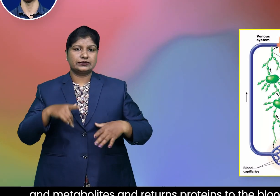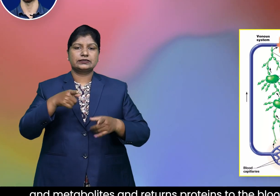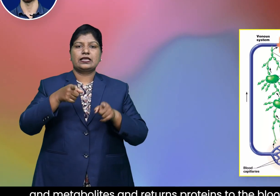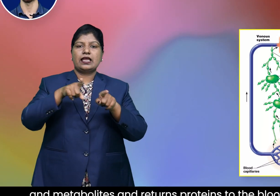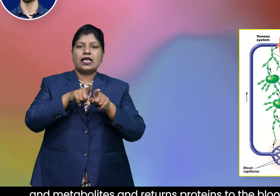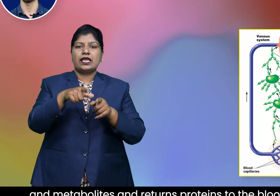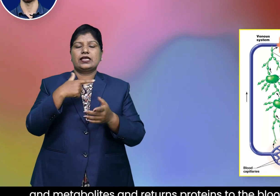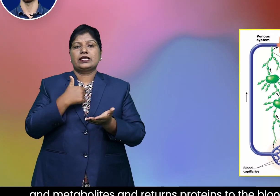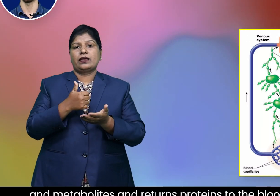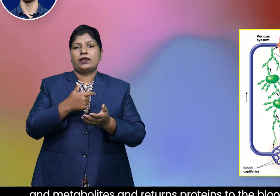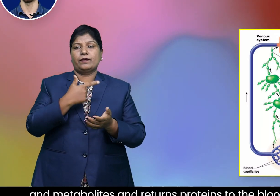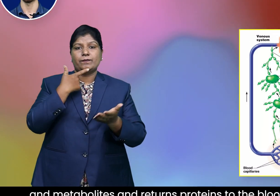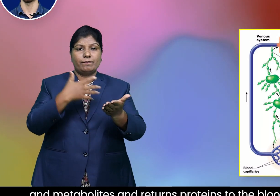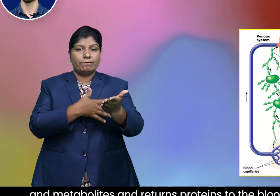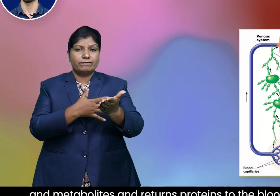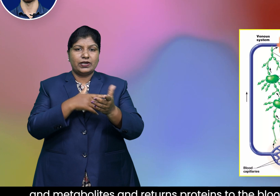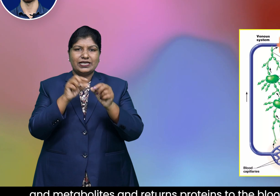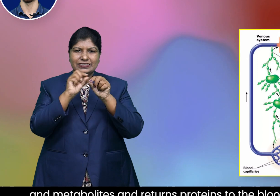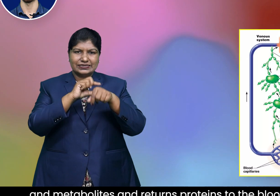spaces.